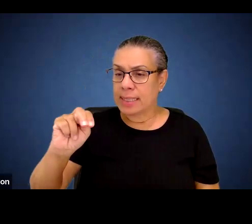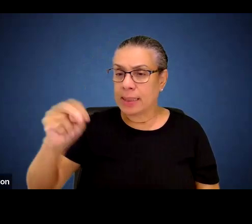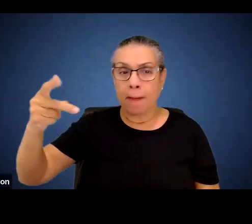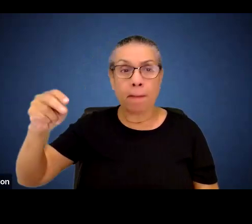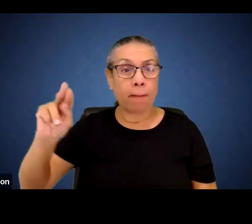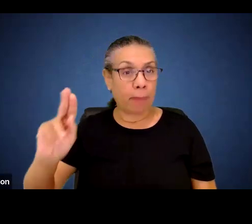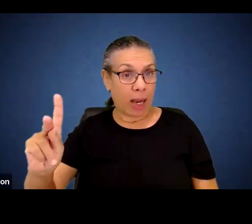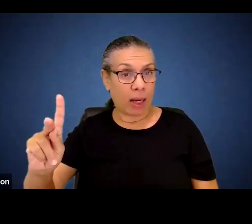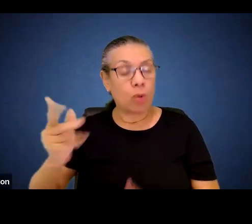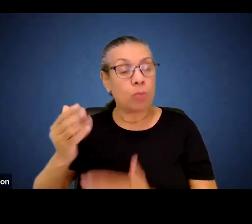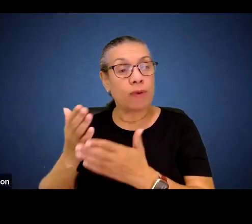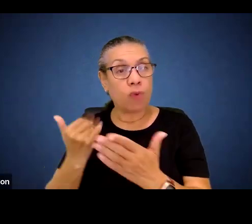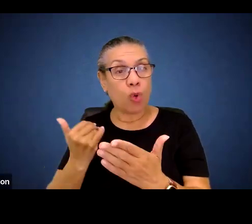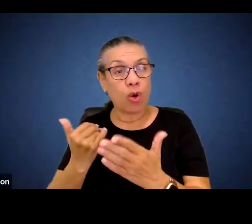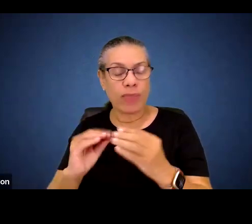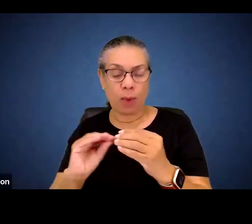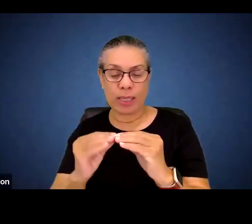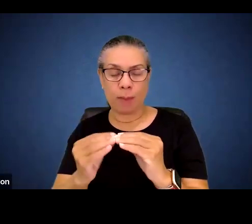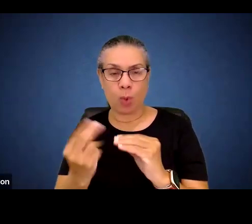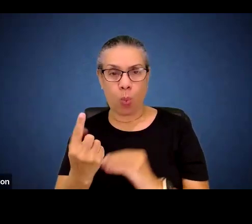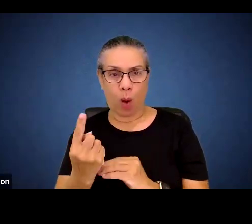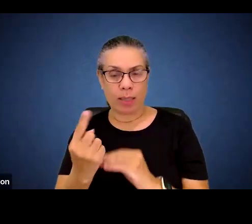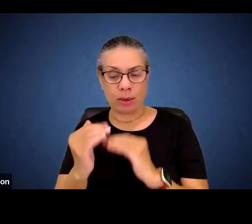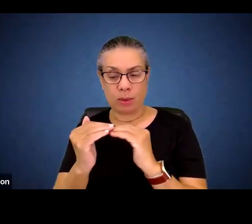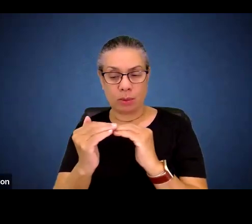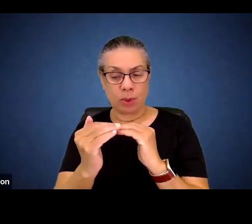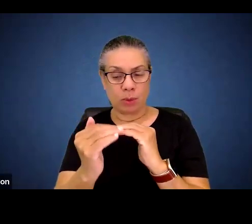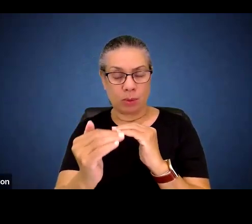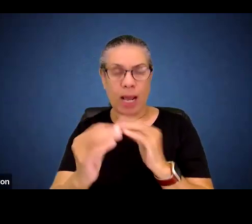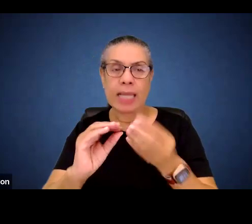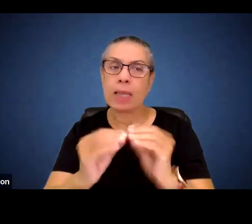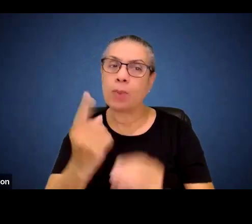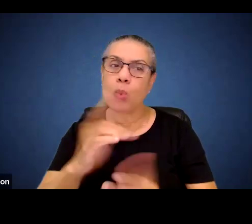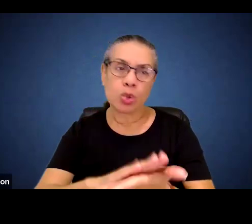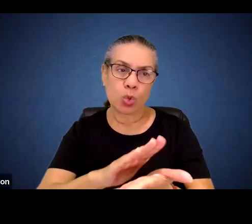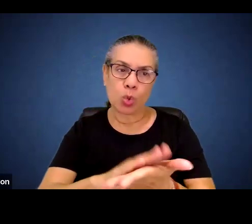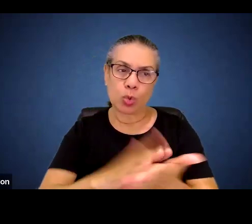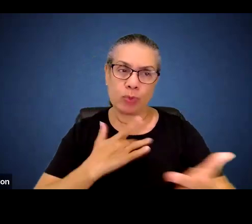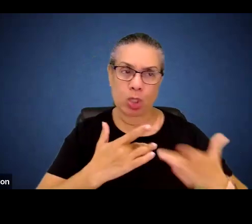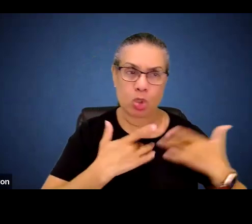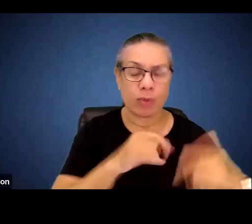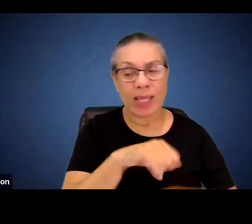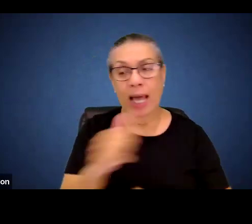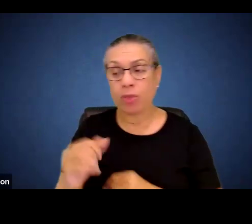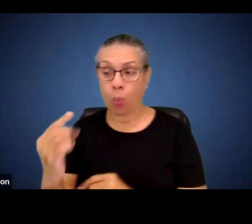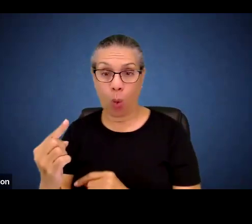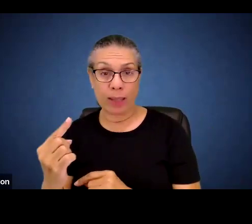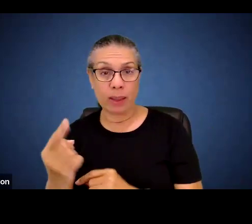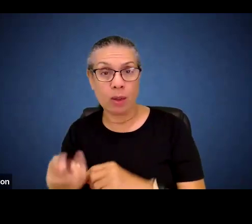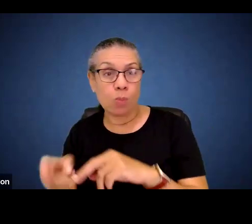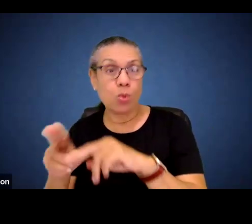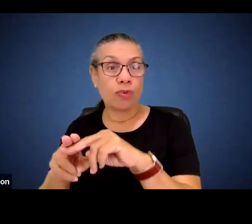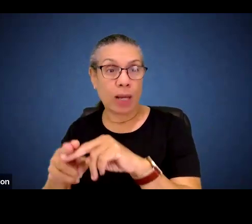they were at 1 and they stayed at 1. They're our top school of concern. All the other schools that were at 1 have moved up, which is